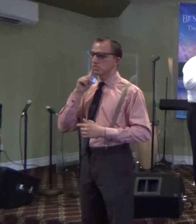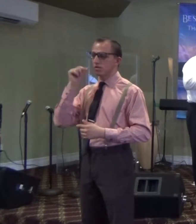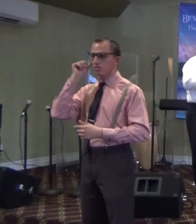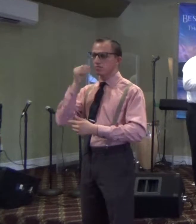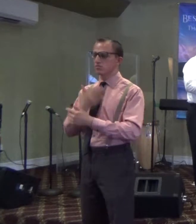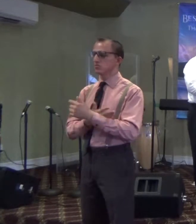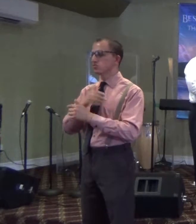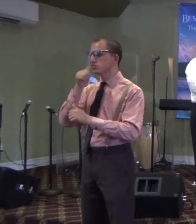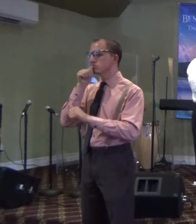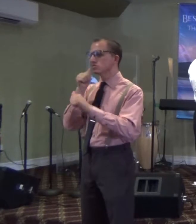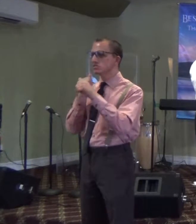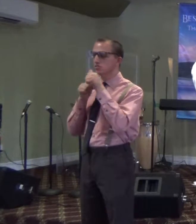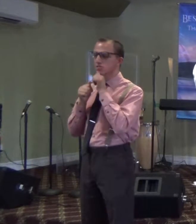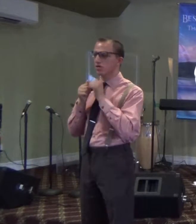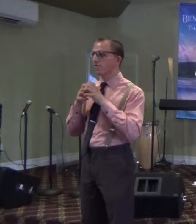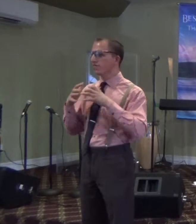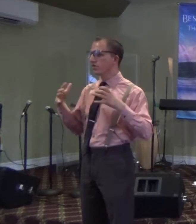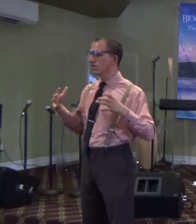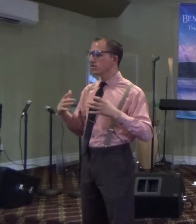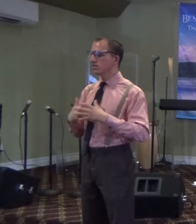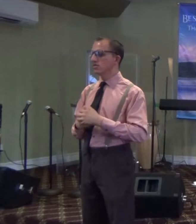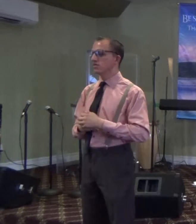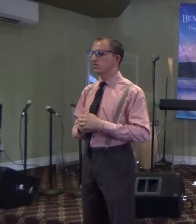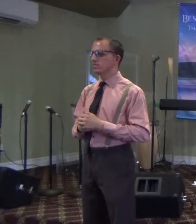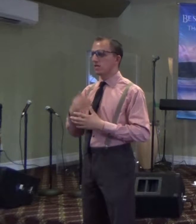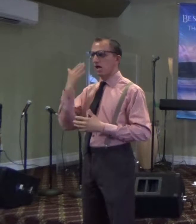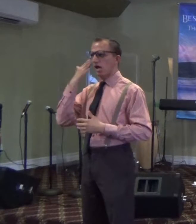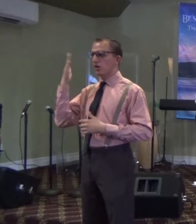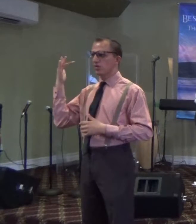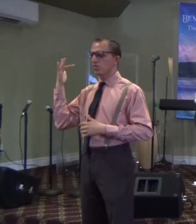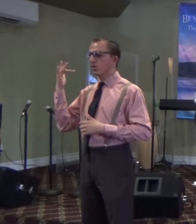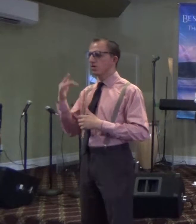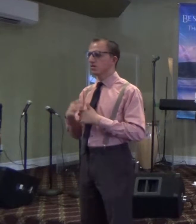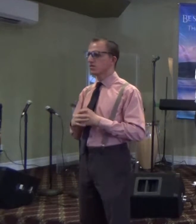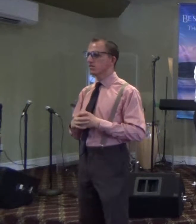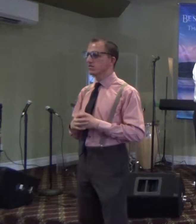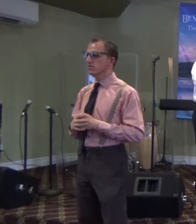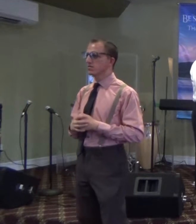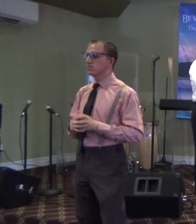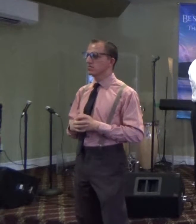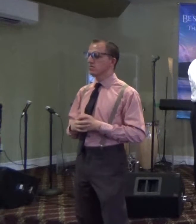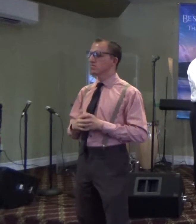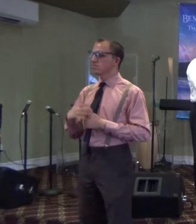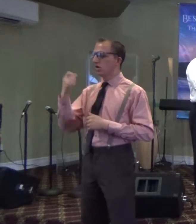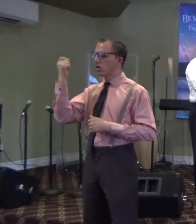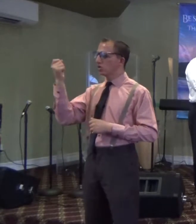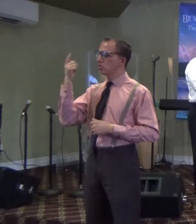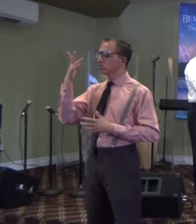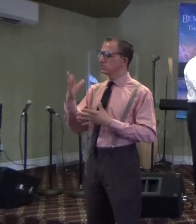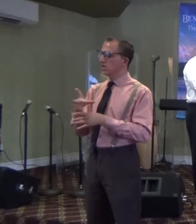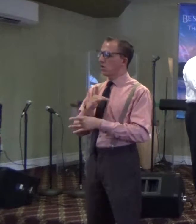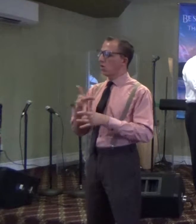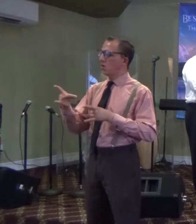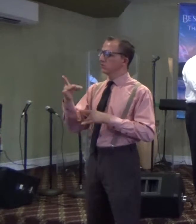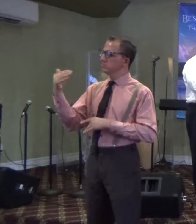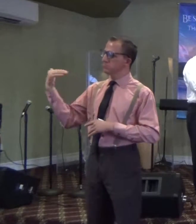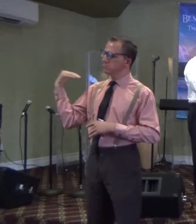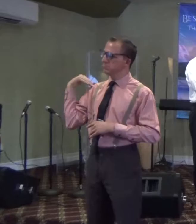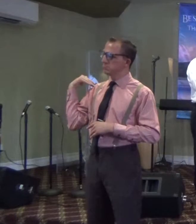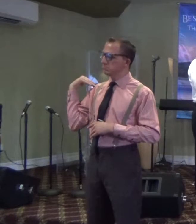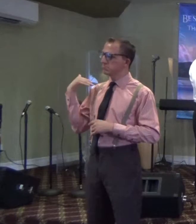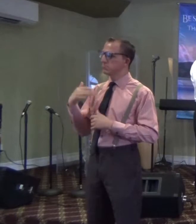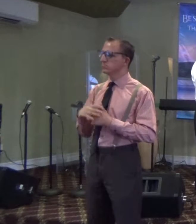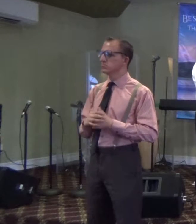mucho. she suffered a lot. Y no sé por qué, And I don't know why, pero entiendo que fue el Espíritu Santo but I understand it was the